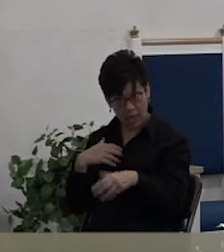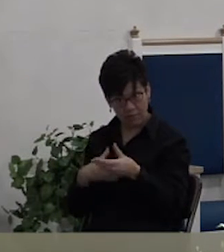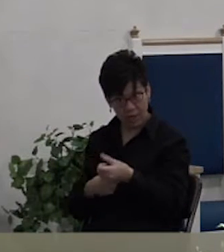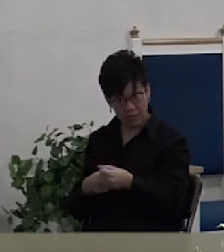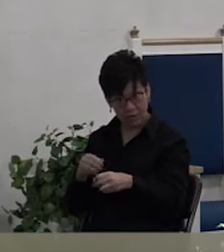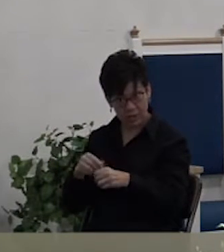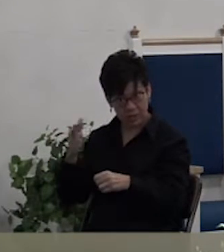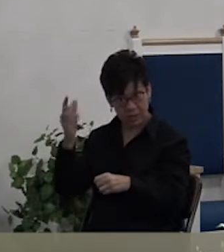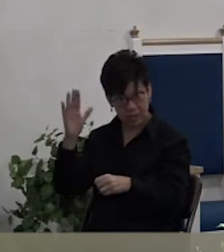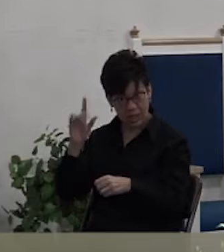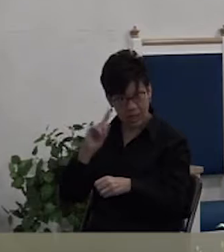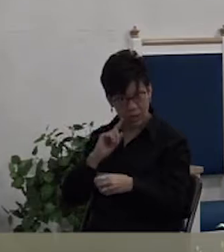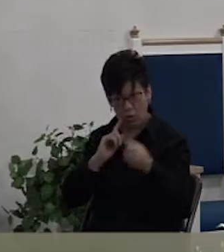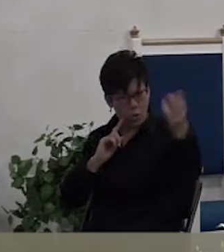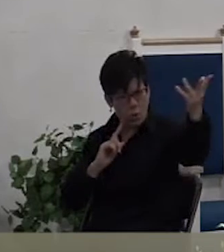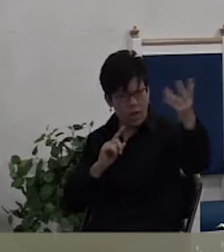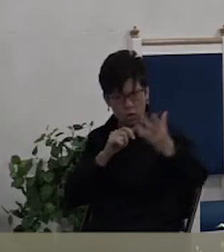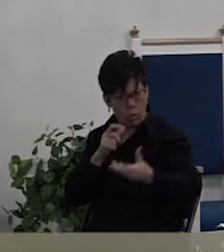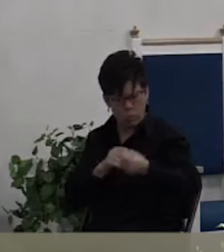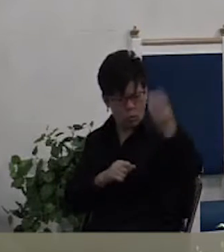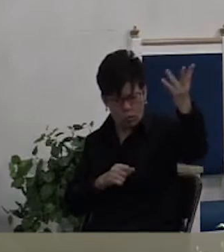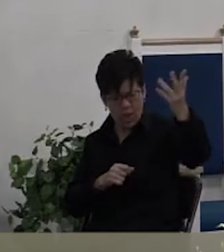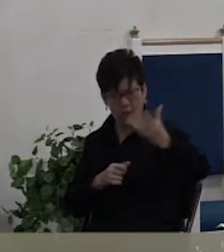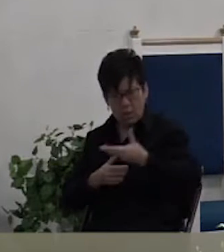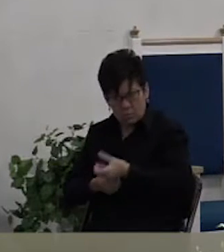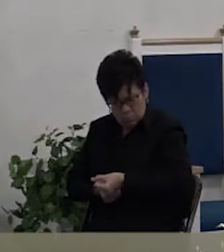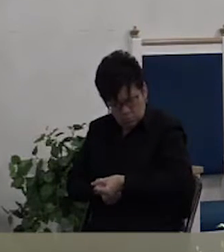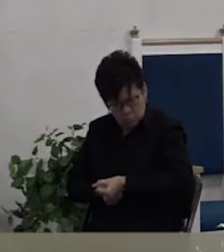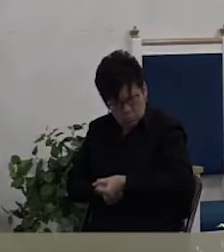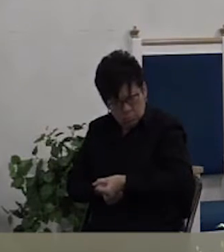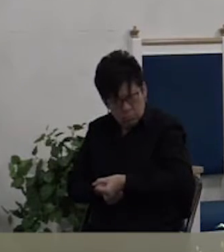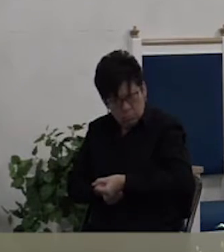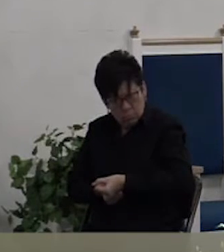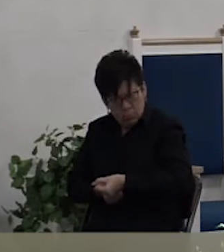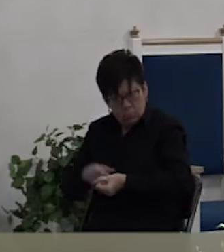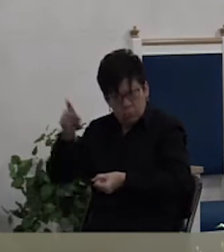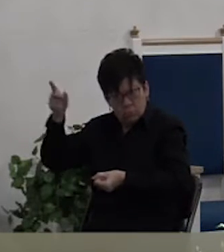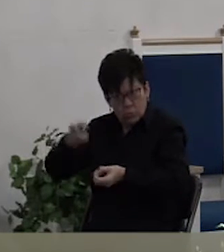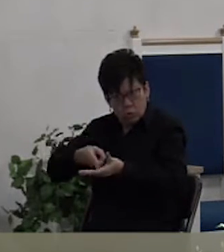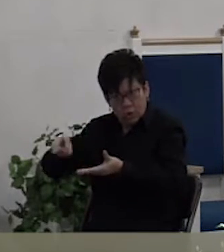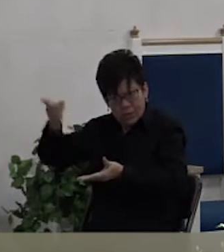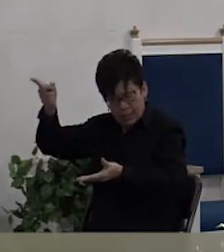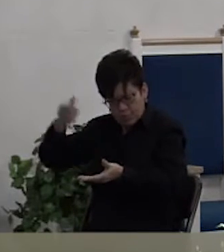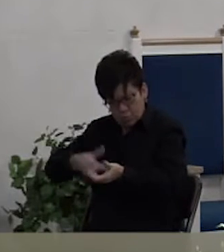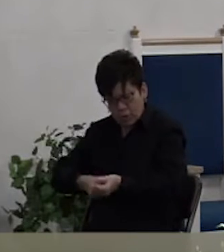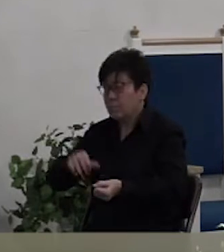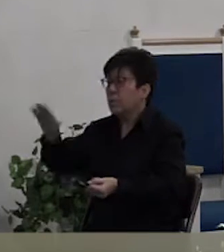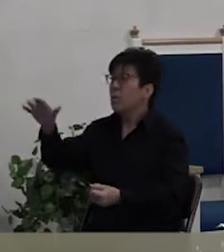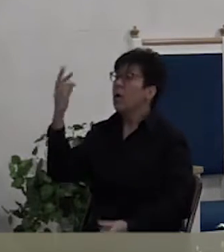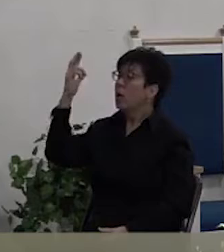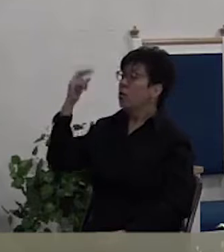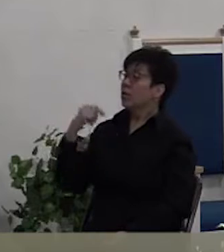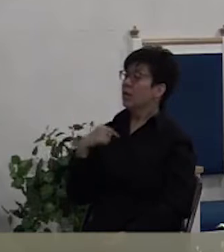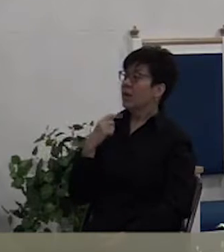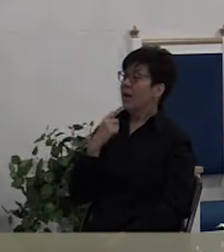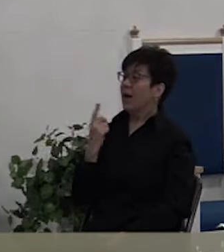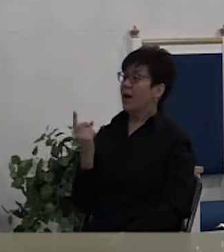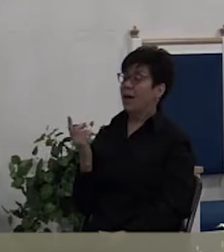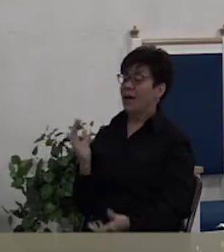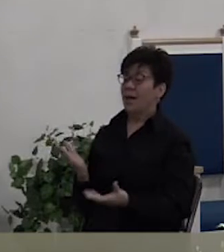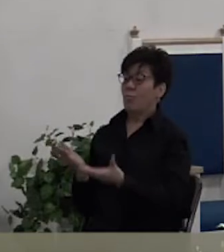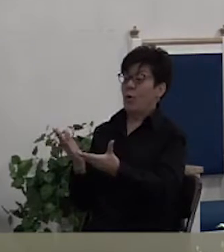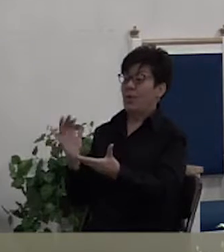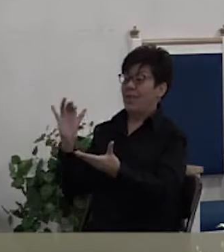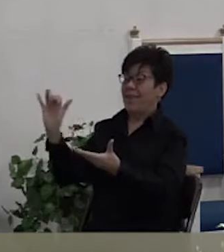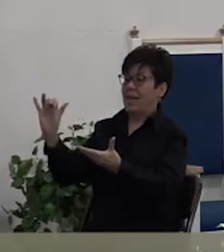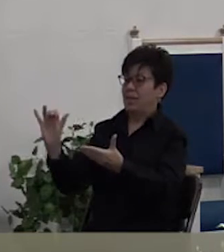confidence in God? Don't throw it away. Cast not away your confidence. You keep on trusting in God. Now, the reason why I brought the subject